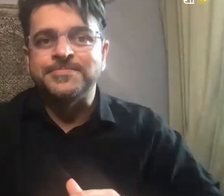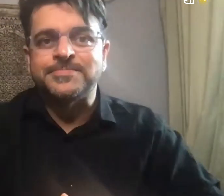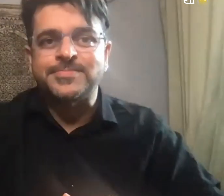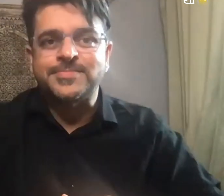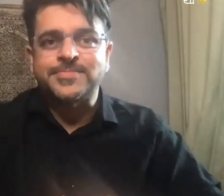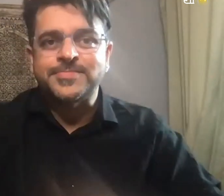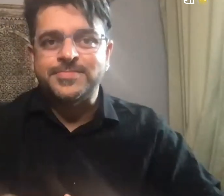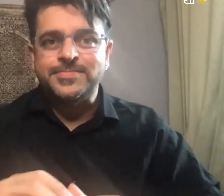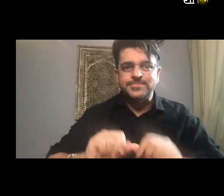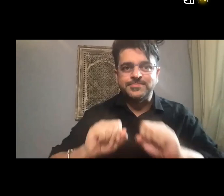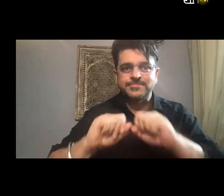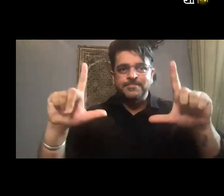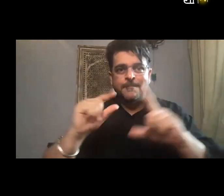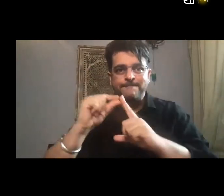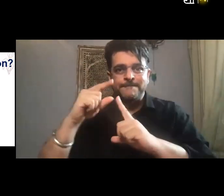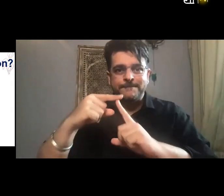Next.